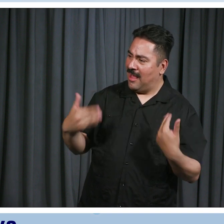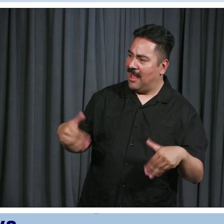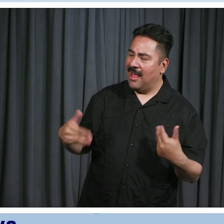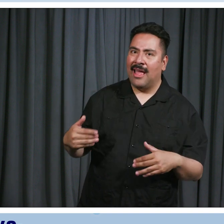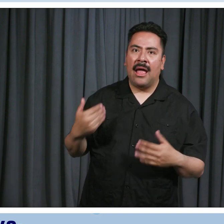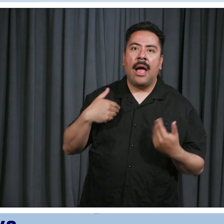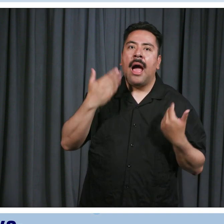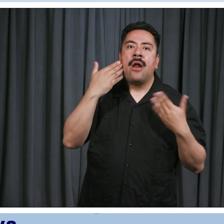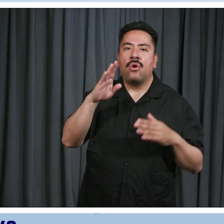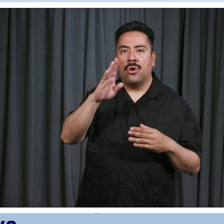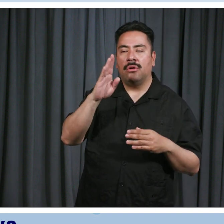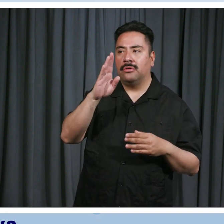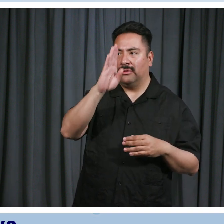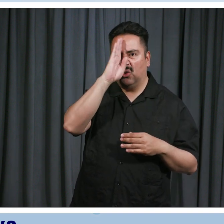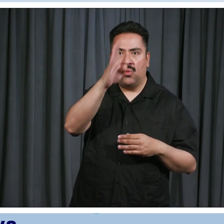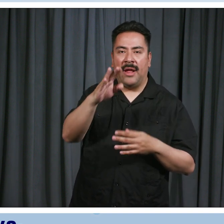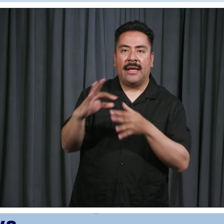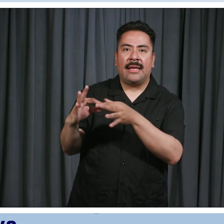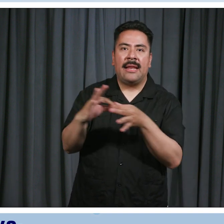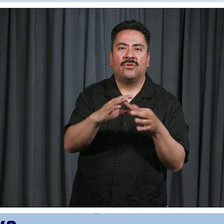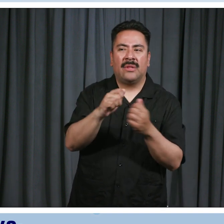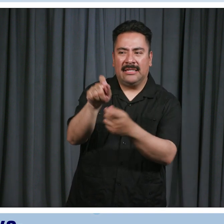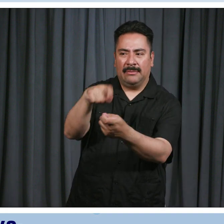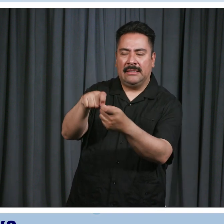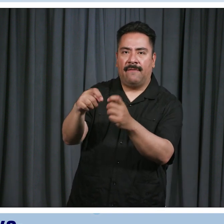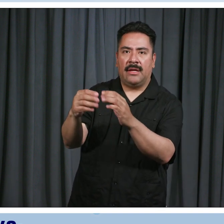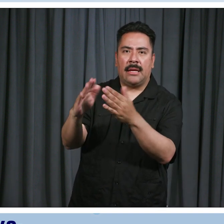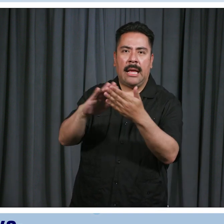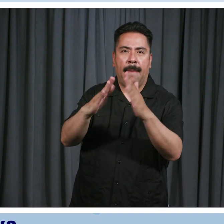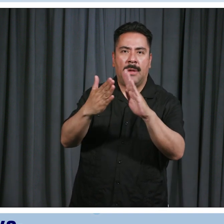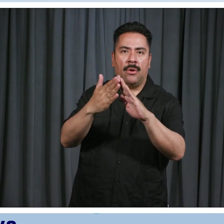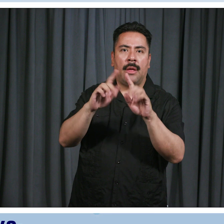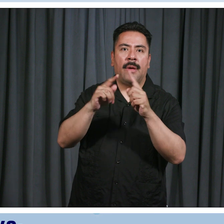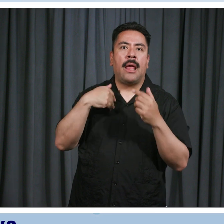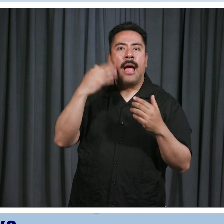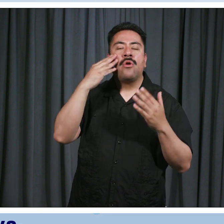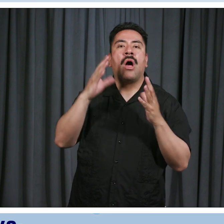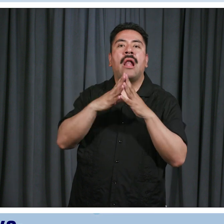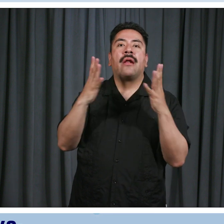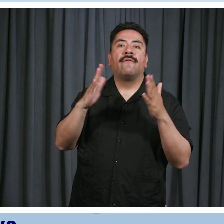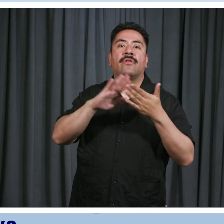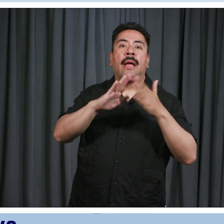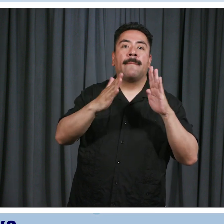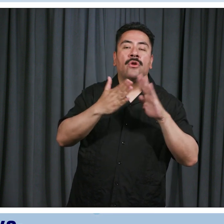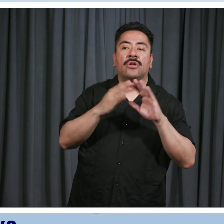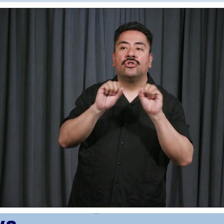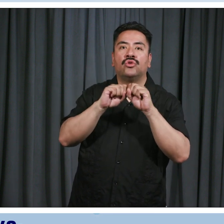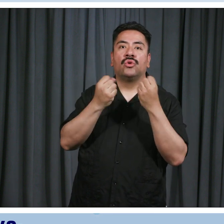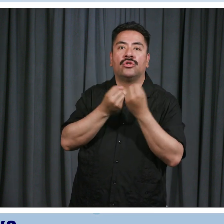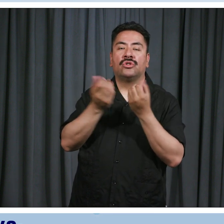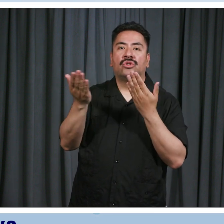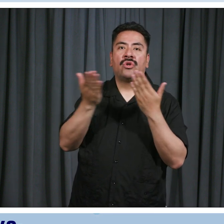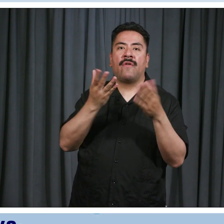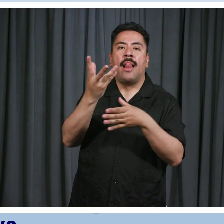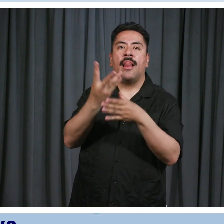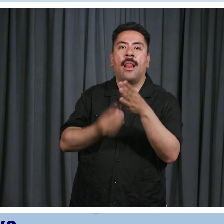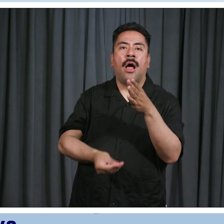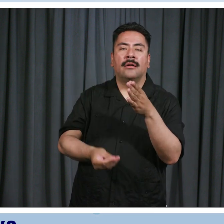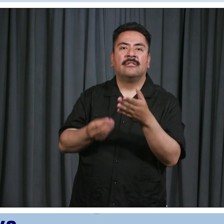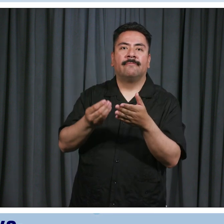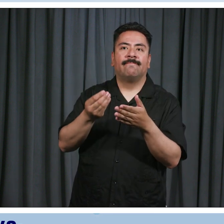direct correlation with that specific community, but I do know a lot of our community social service agencies have lost their homeless outreach